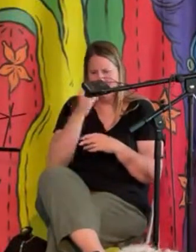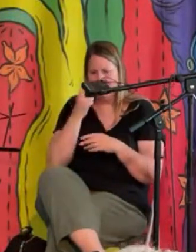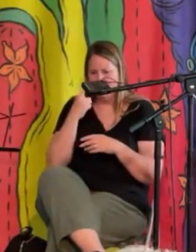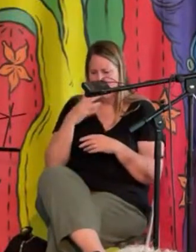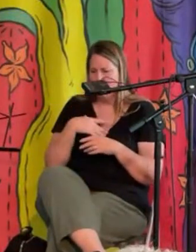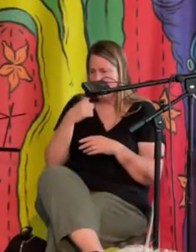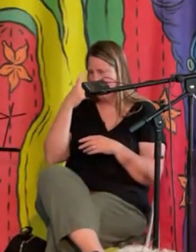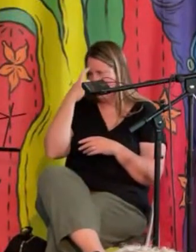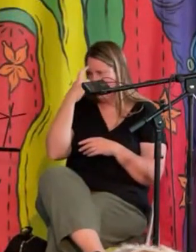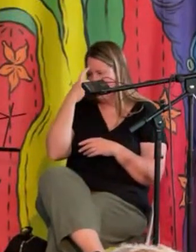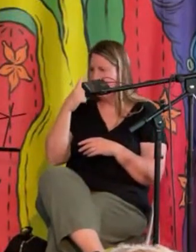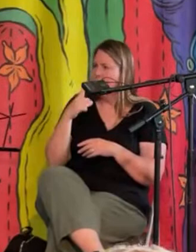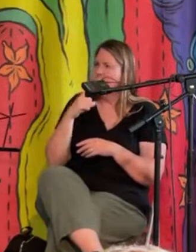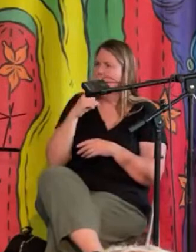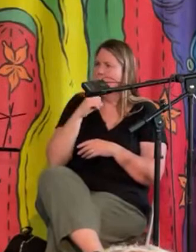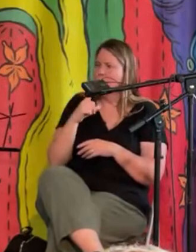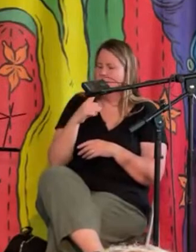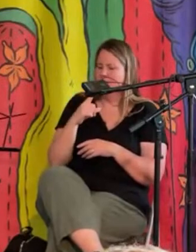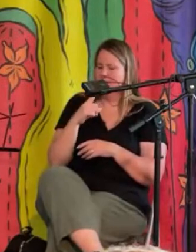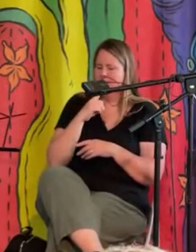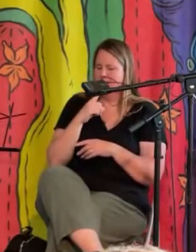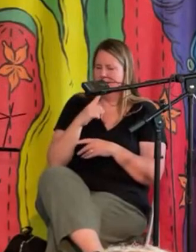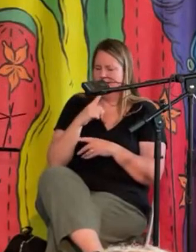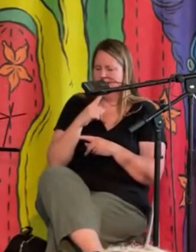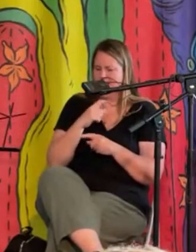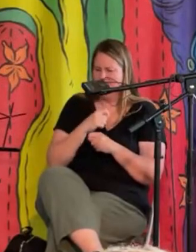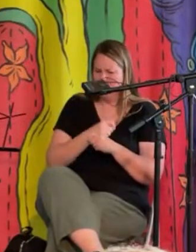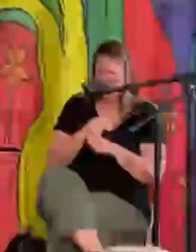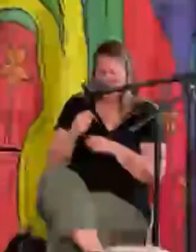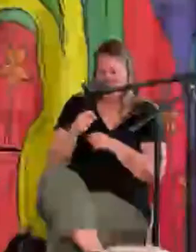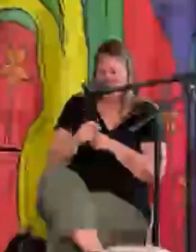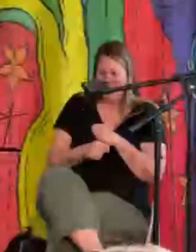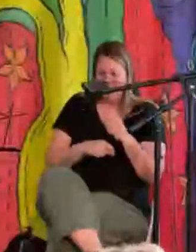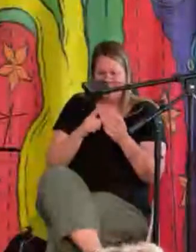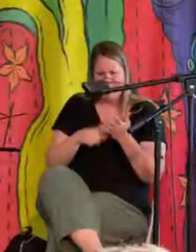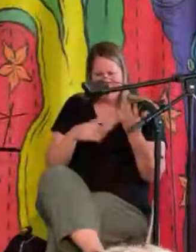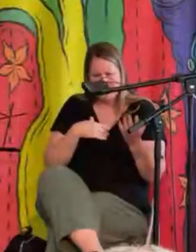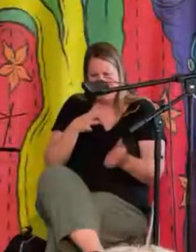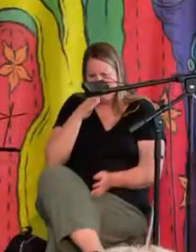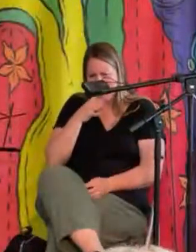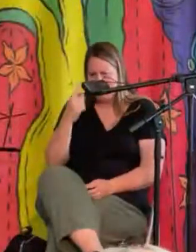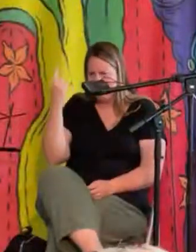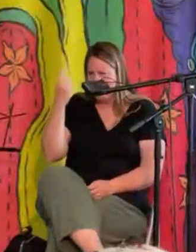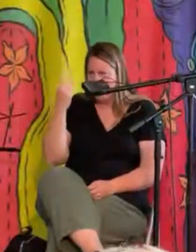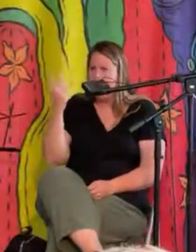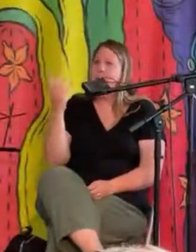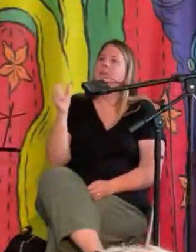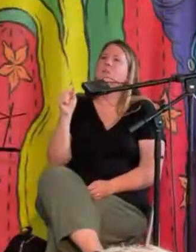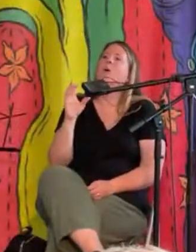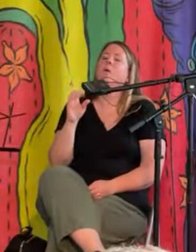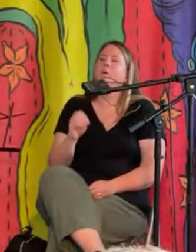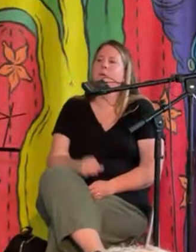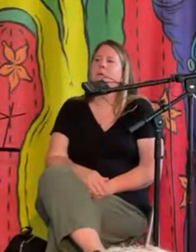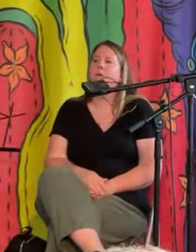a poem of spiritual turmoil, what was my mom thinking, you know? But